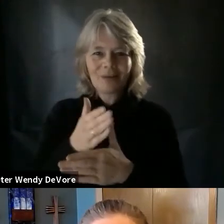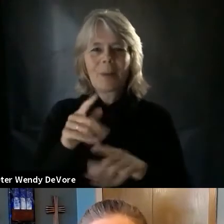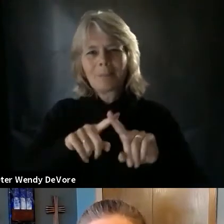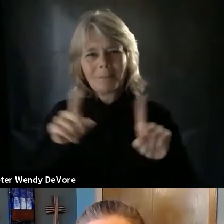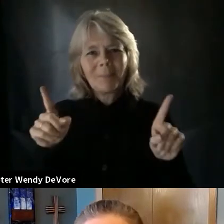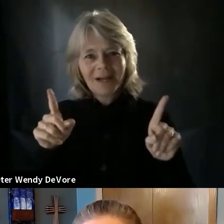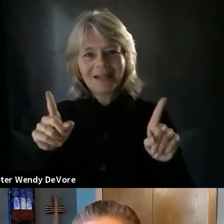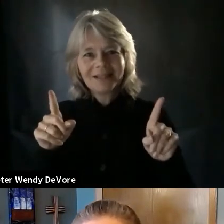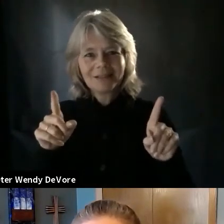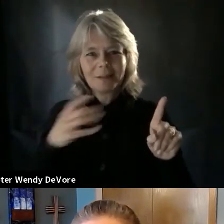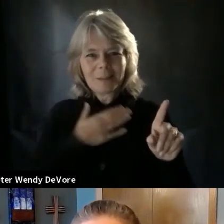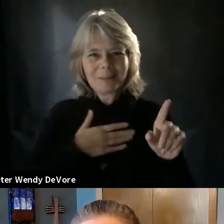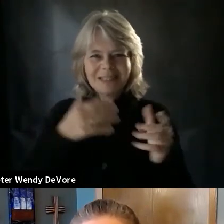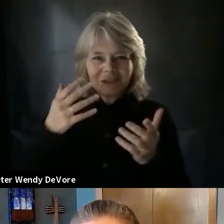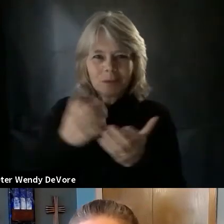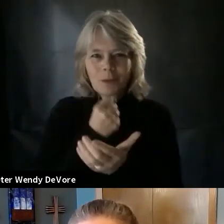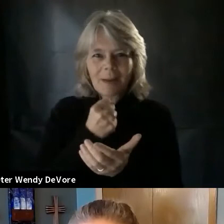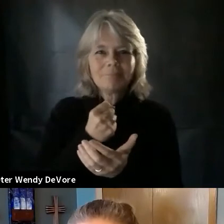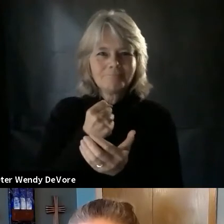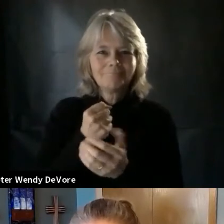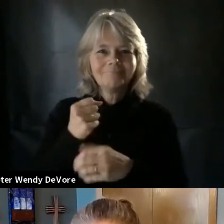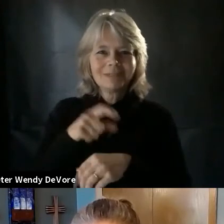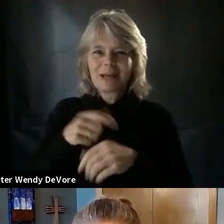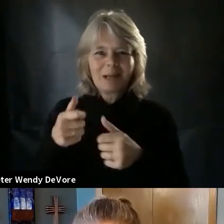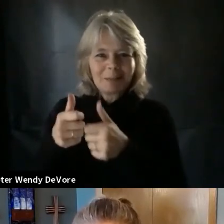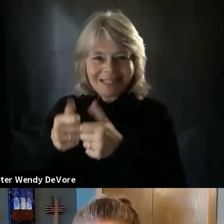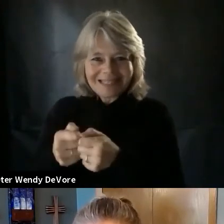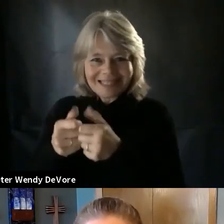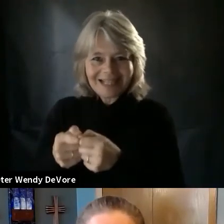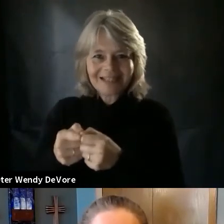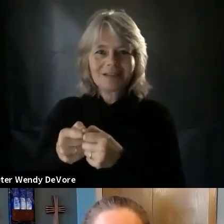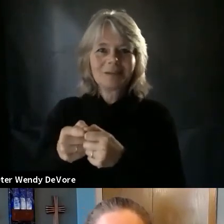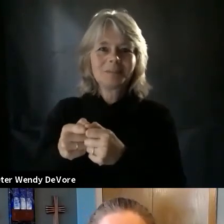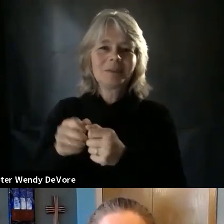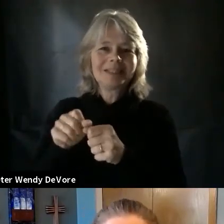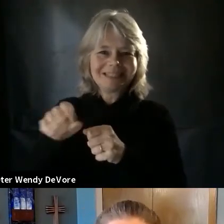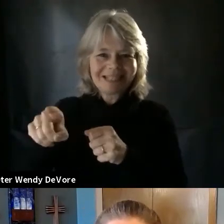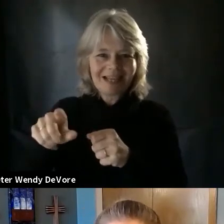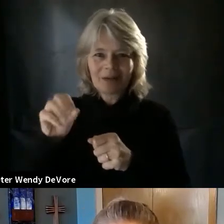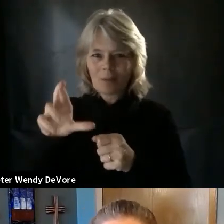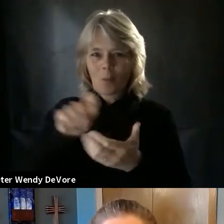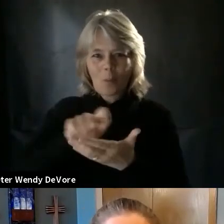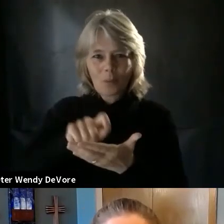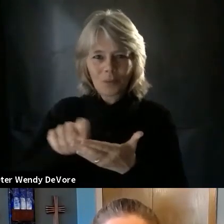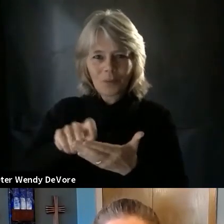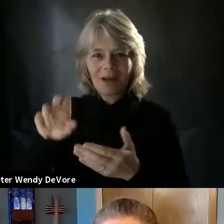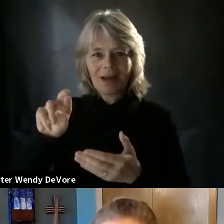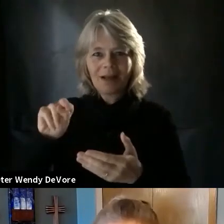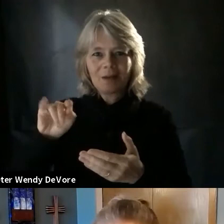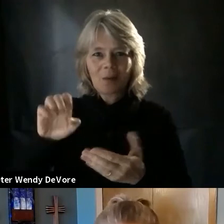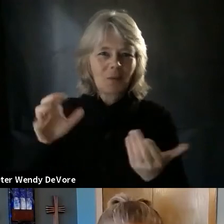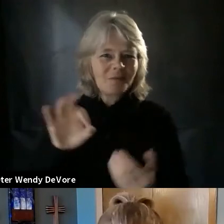to take a minute or two to send someone a text message or write in a note or maybe on